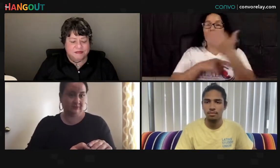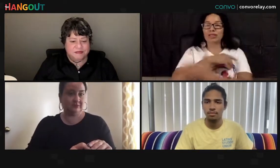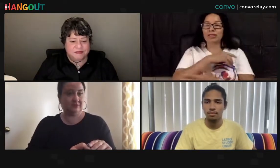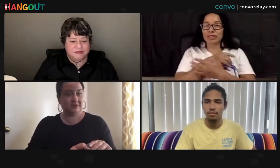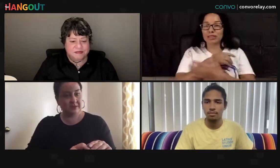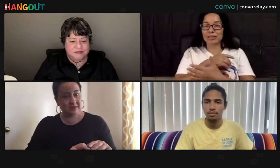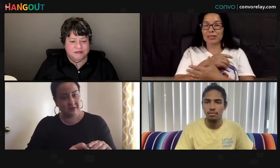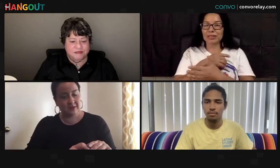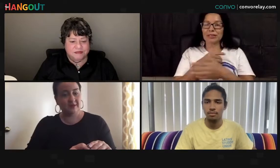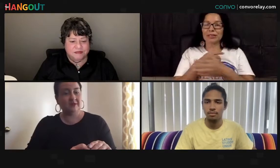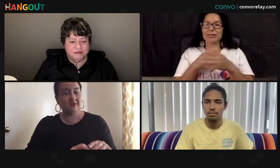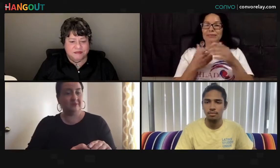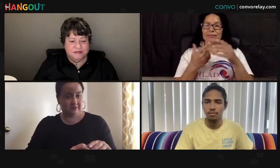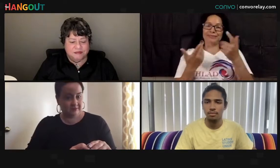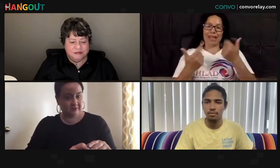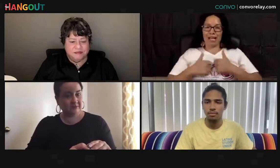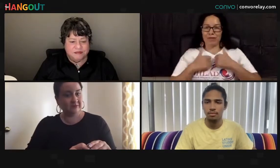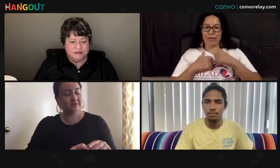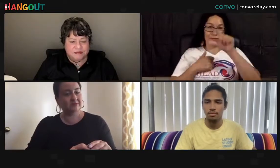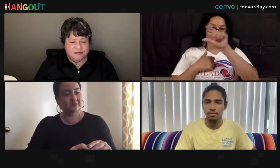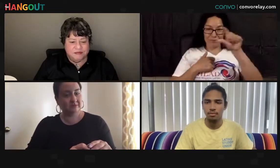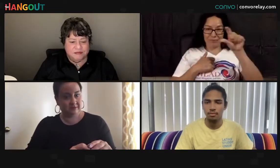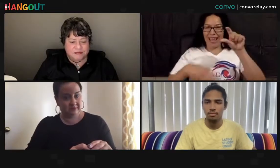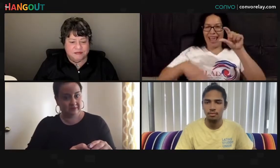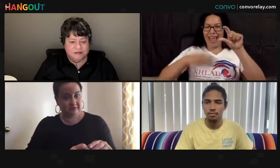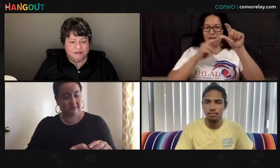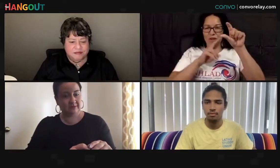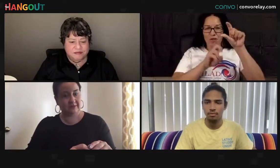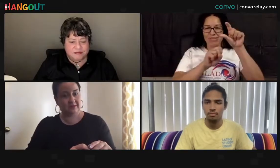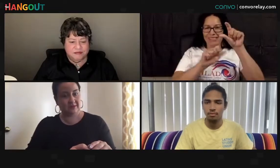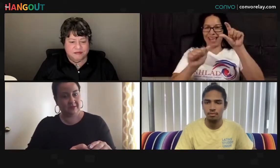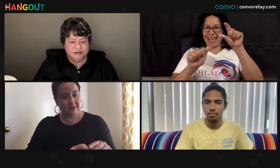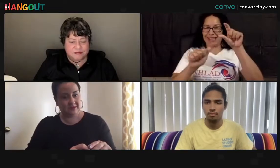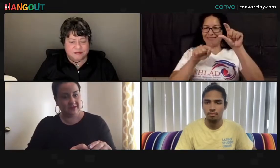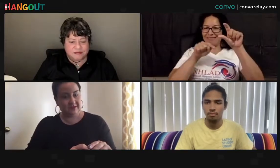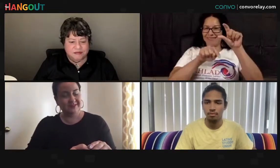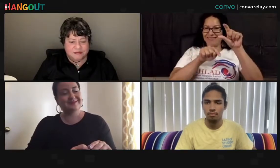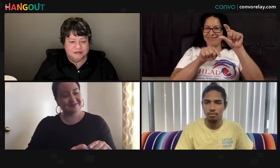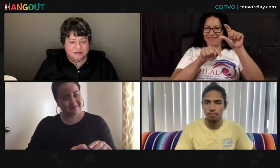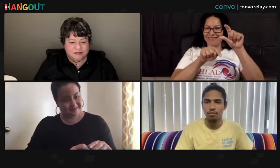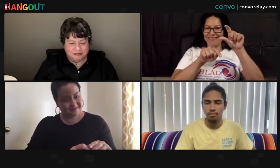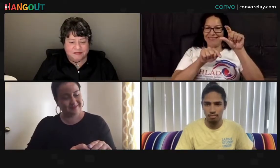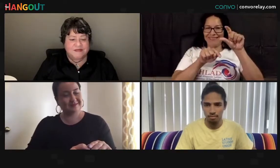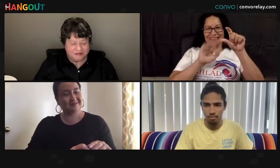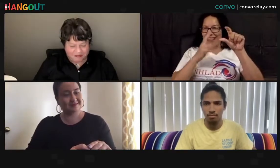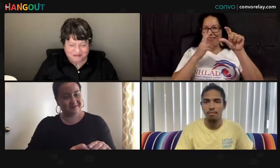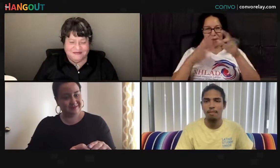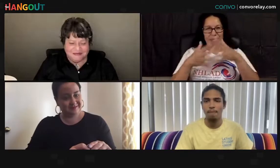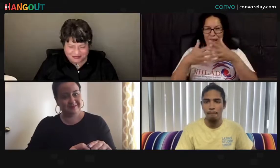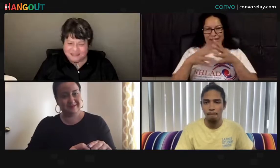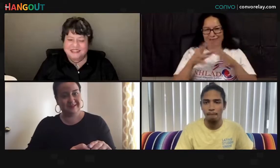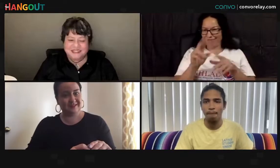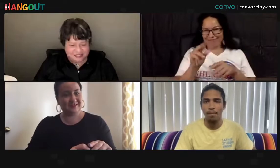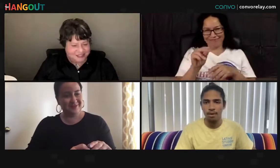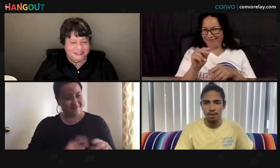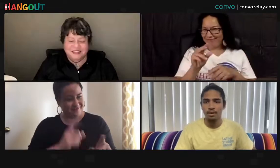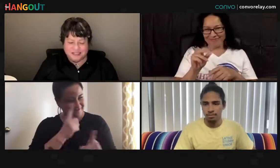you send something to another country by mail, when you address something, you're going to add USA to the address. So you